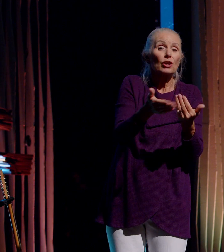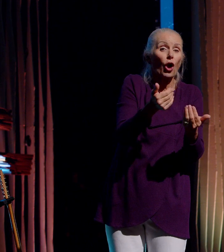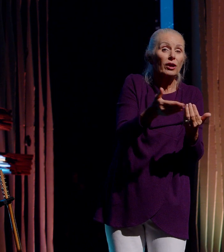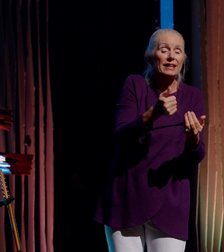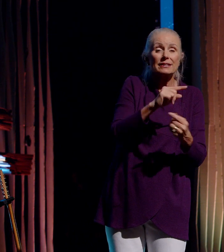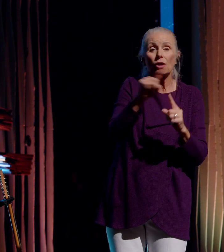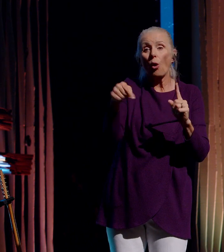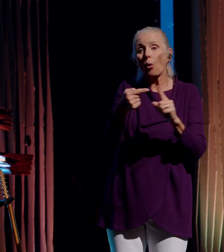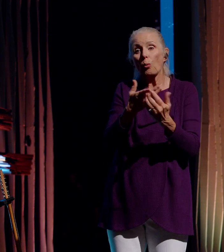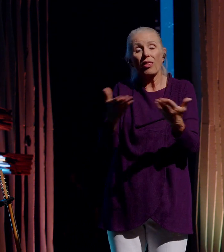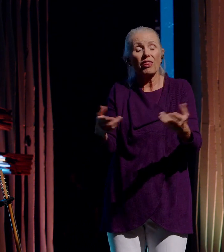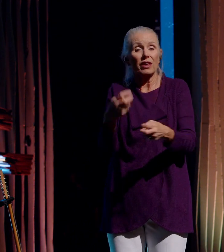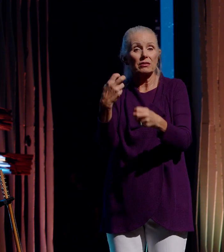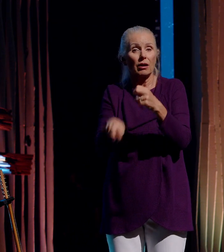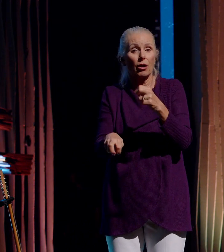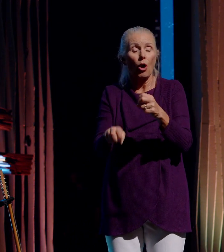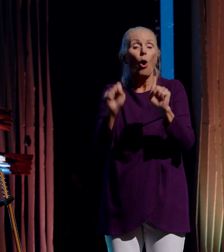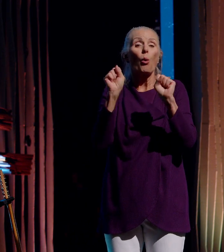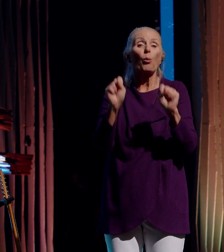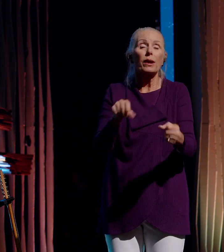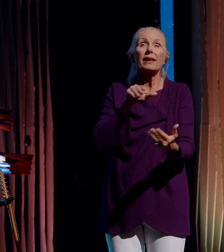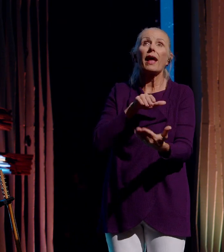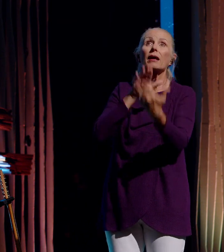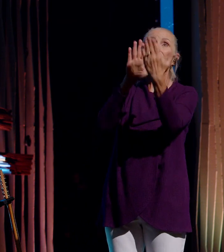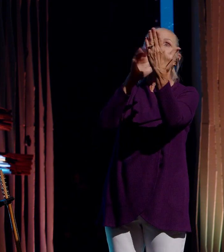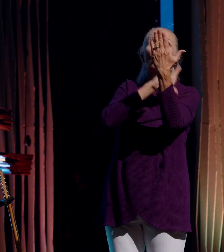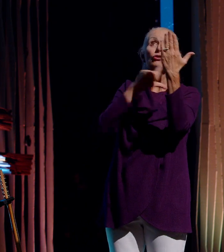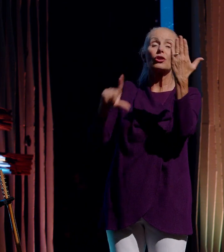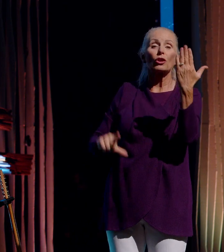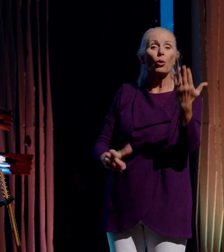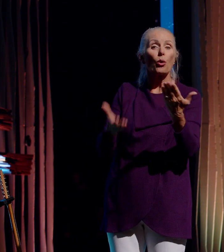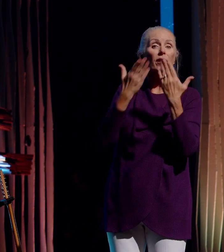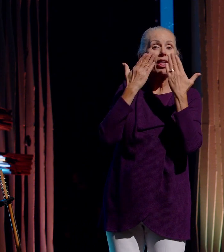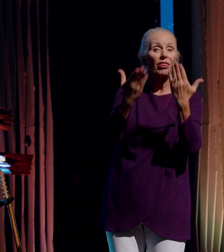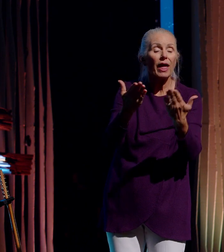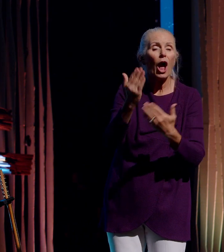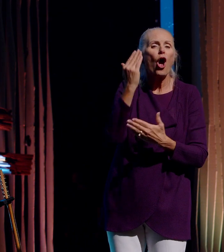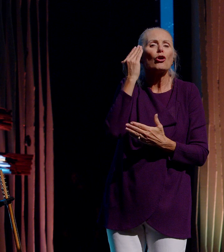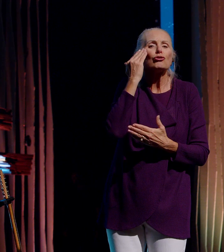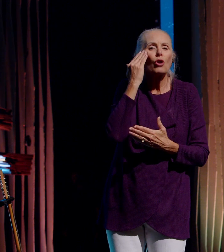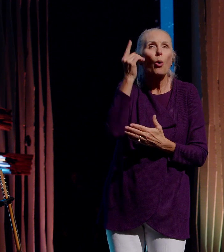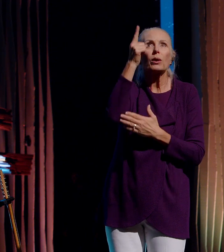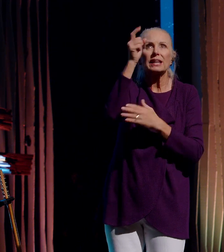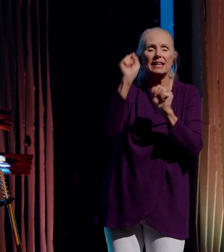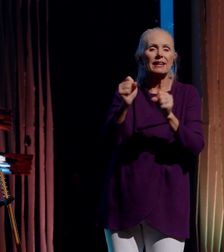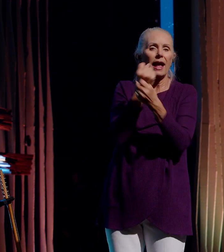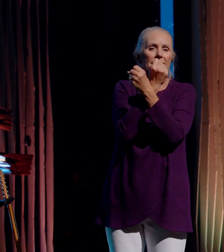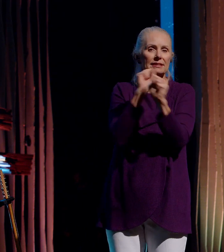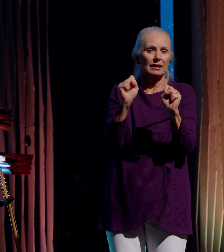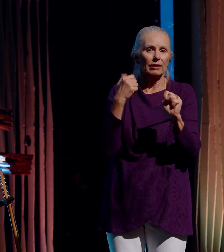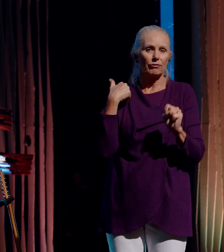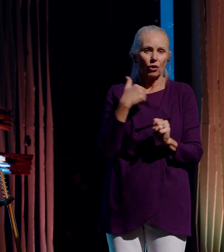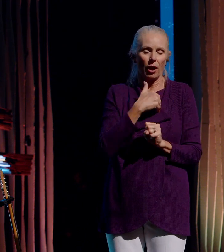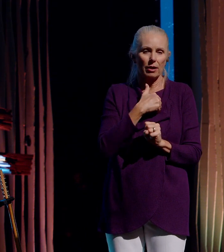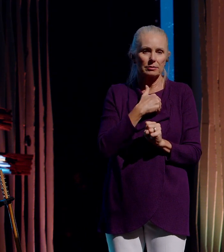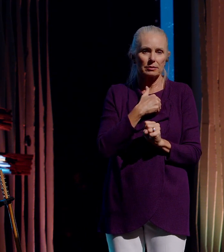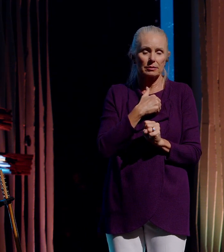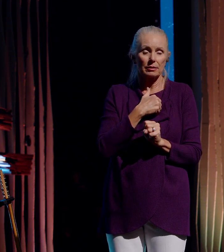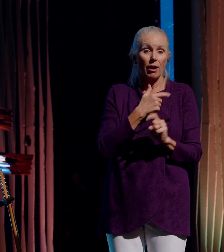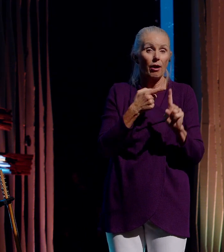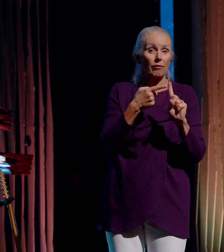go to the Lord in thanks, knowing that the Lord can deliver us from death, but he also could deliver us through